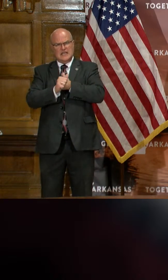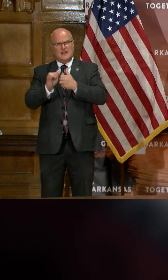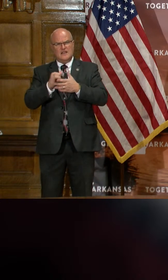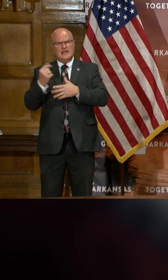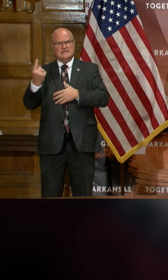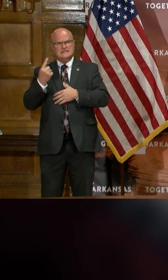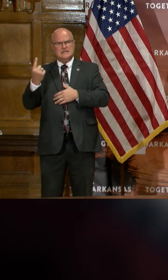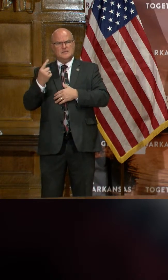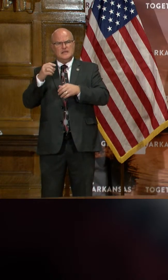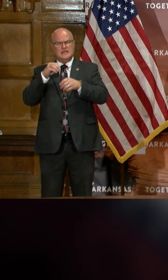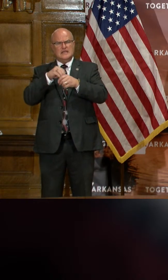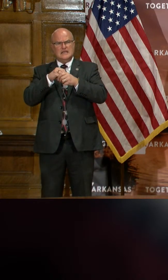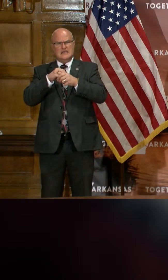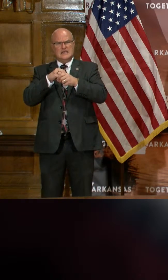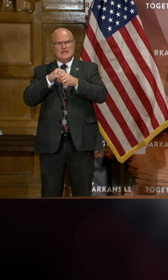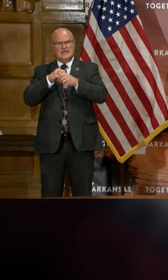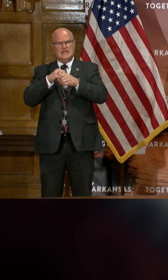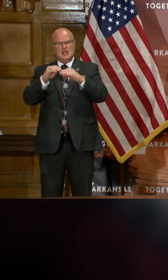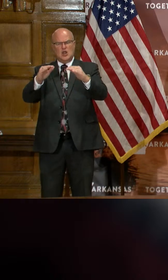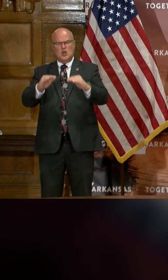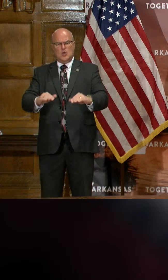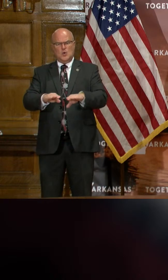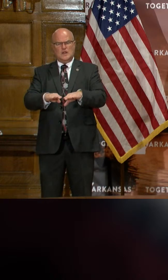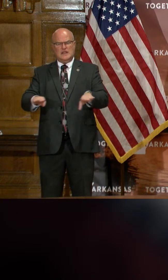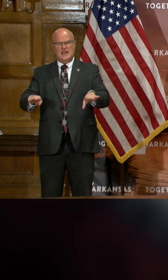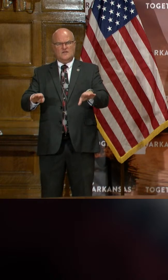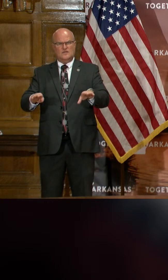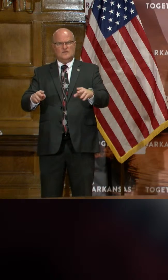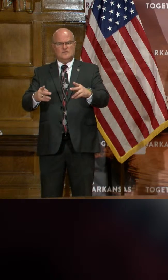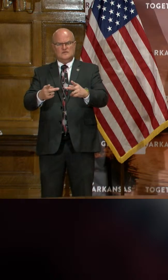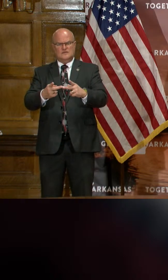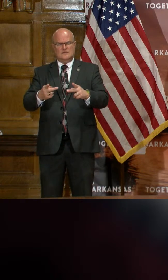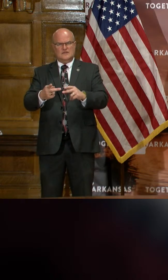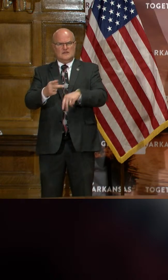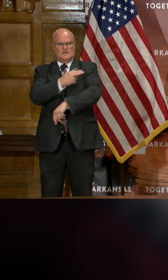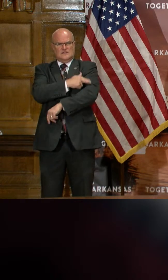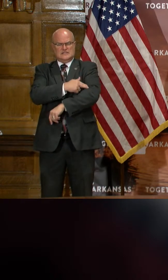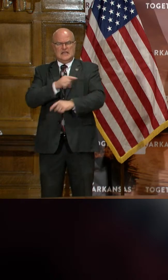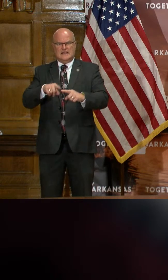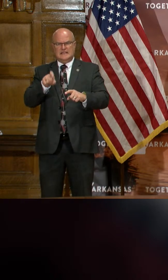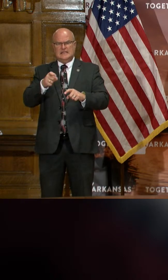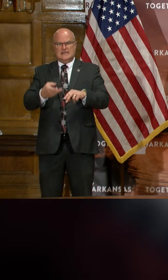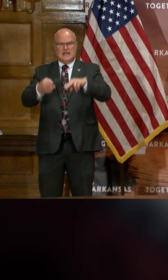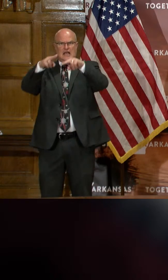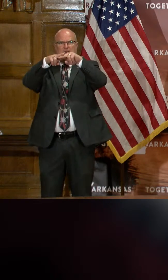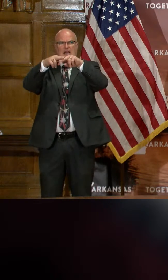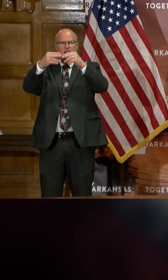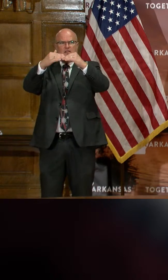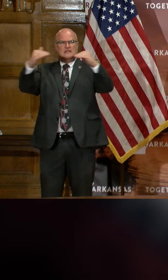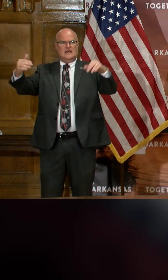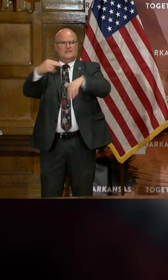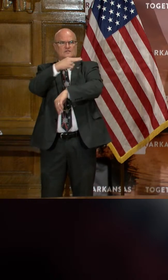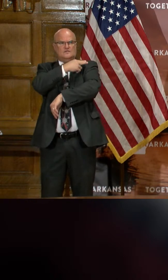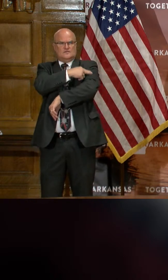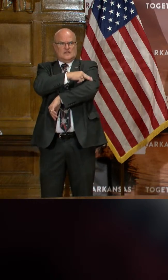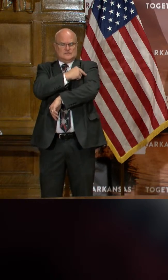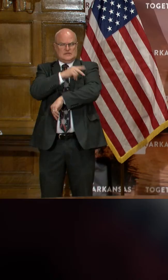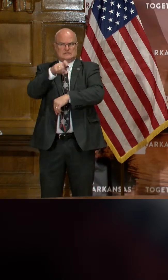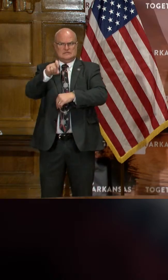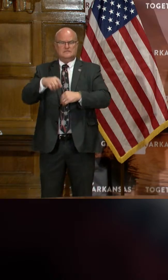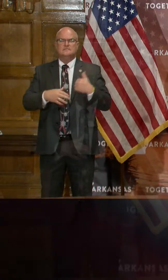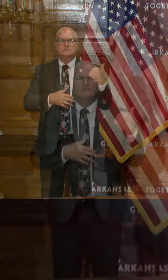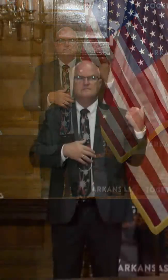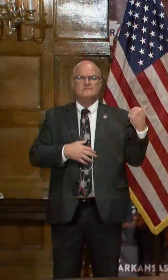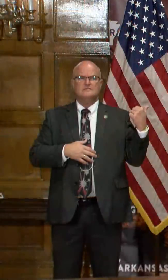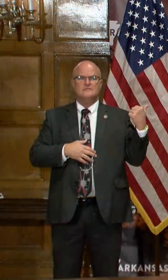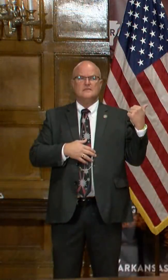somebody could be in a kind of lower level facility and then all of a sudden need a higher level of care? Well, the